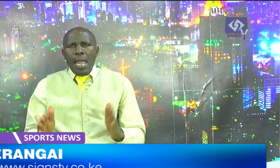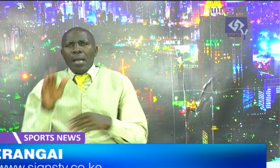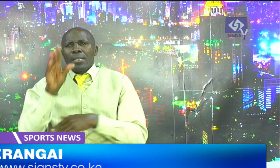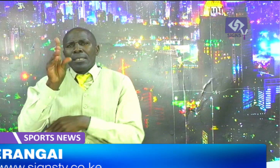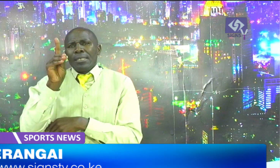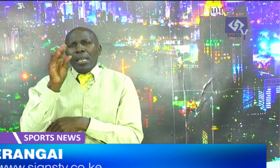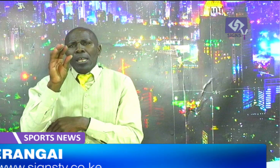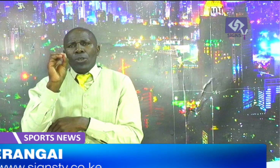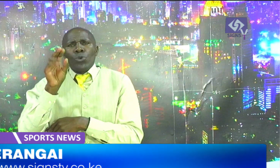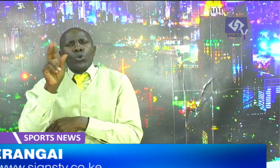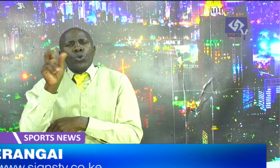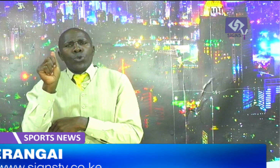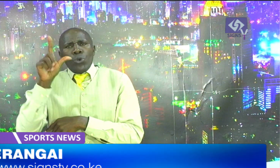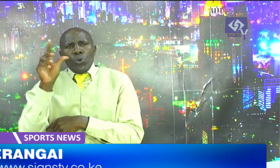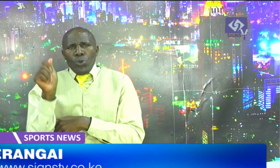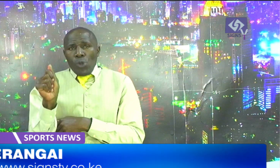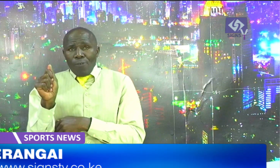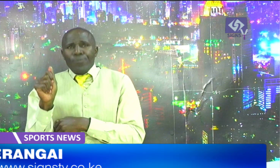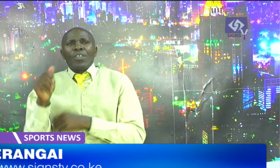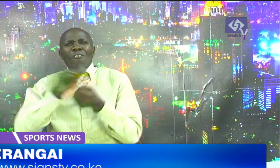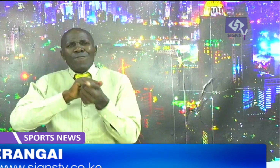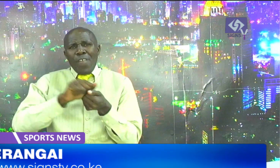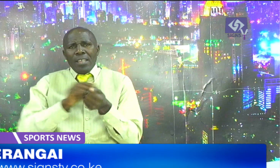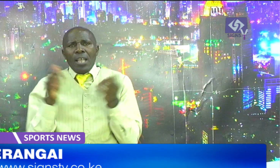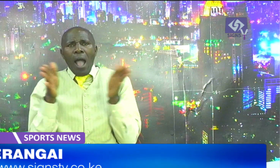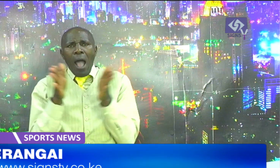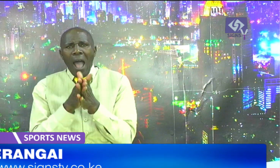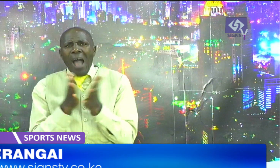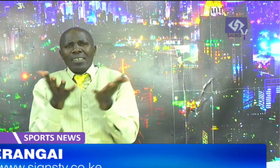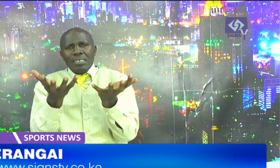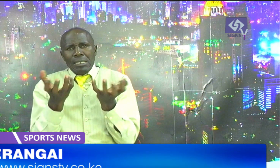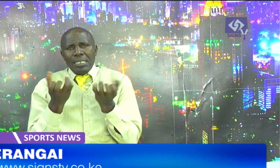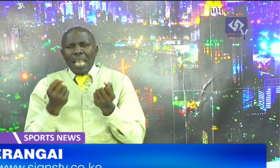first round qualifiers today in the afternoon.